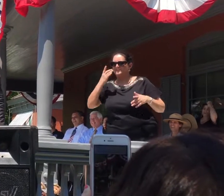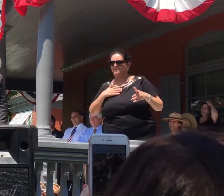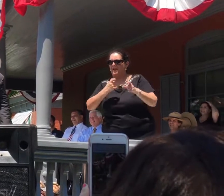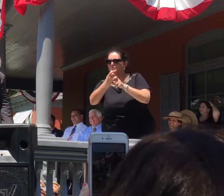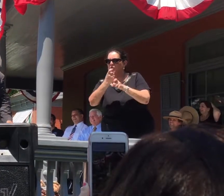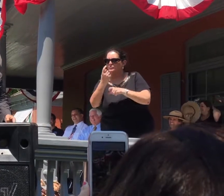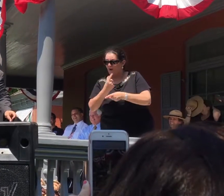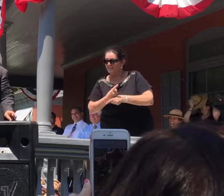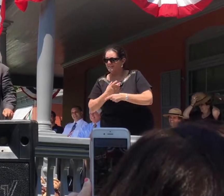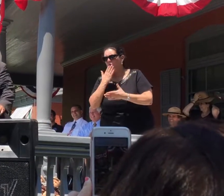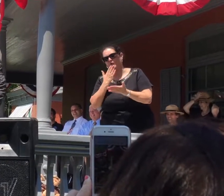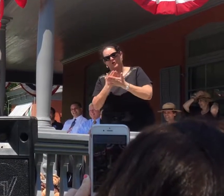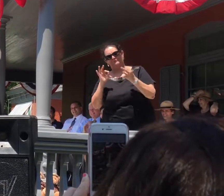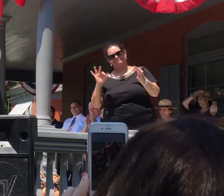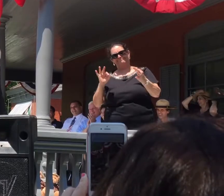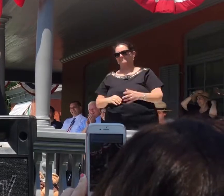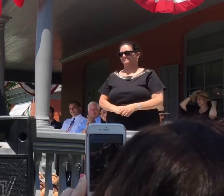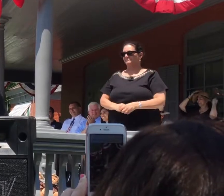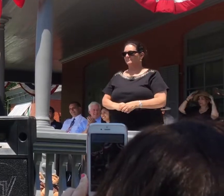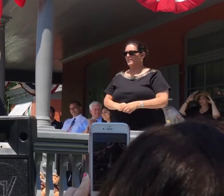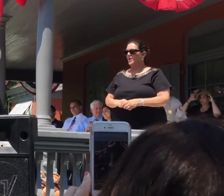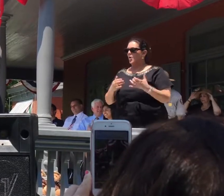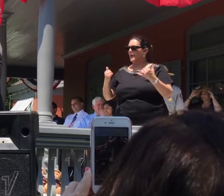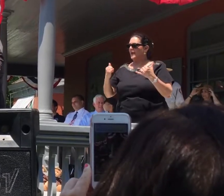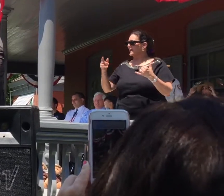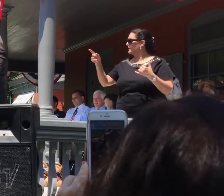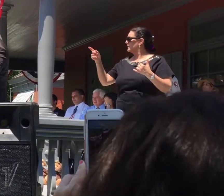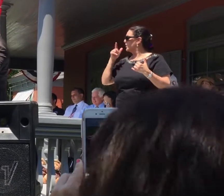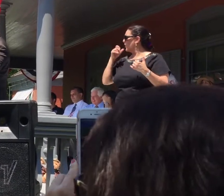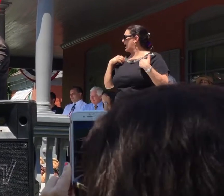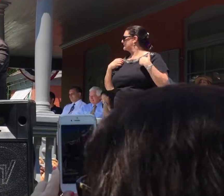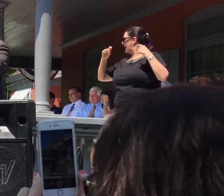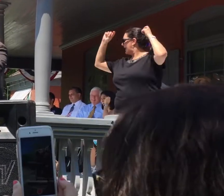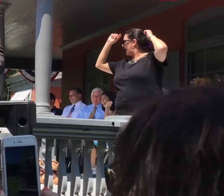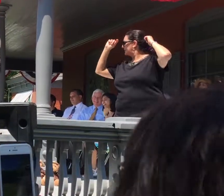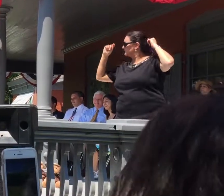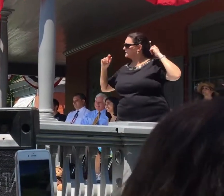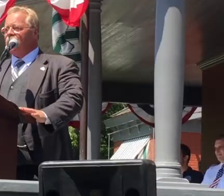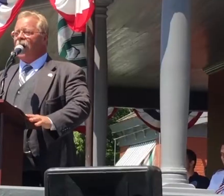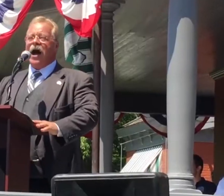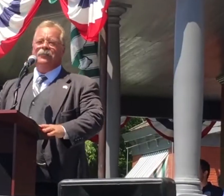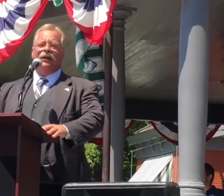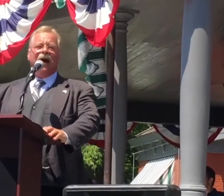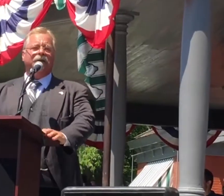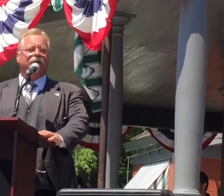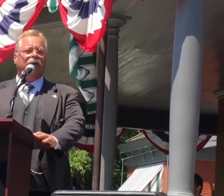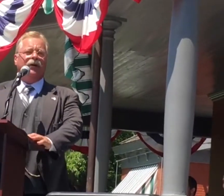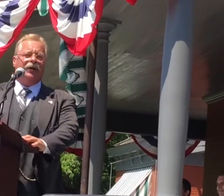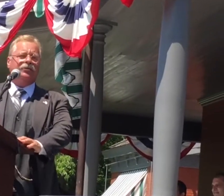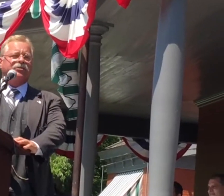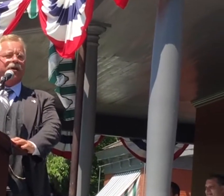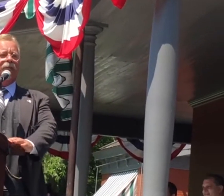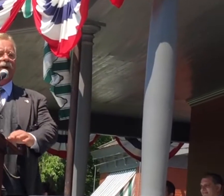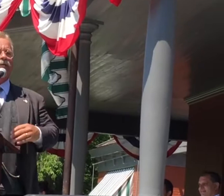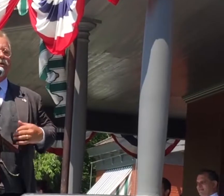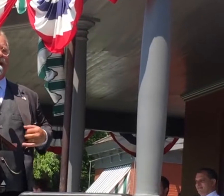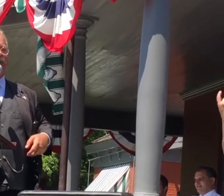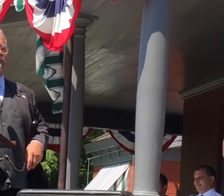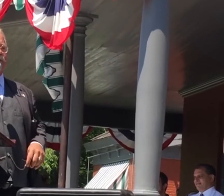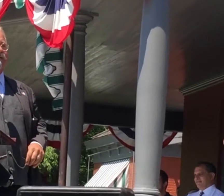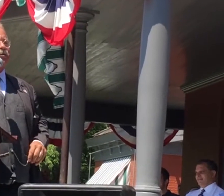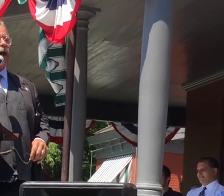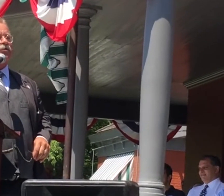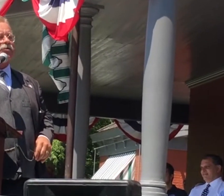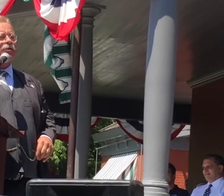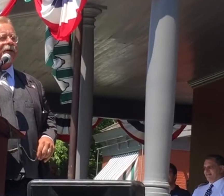done. All right, young lady, hold that hat, would you? There you are. Well, I'm delighted that we're here to celebrate